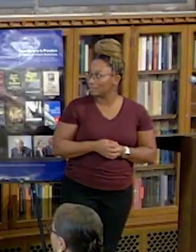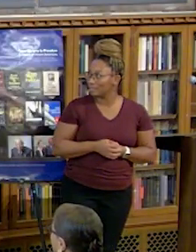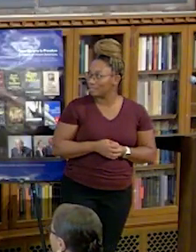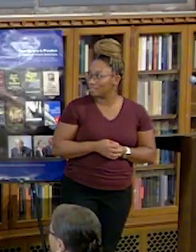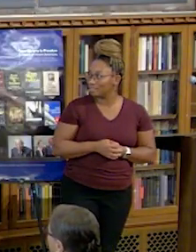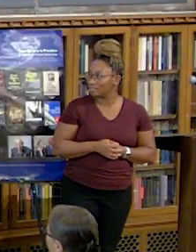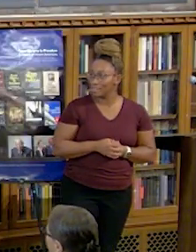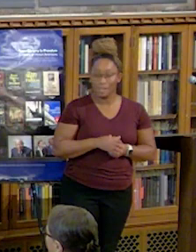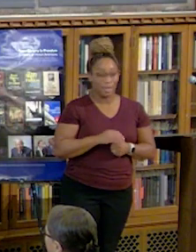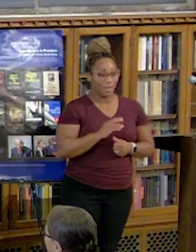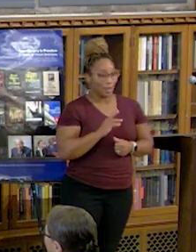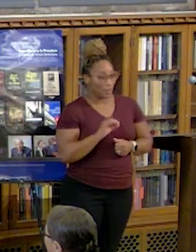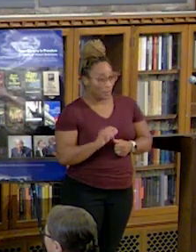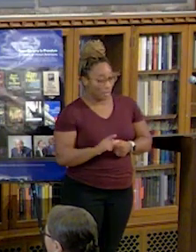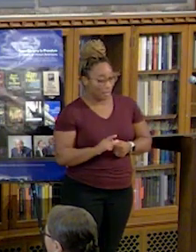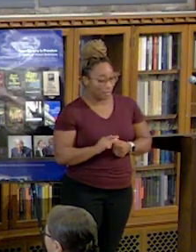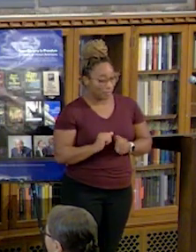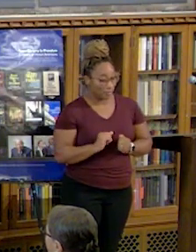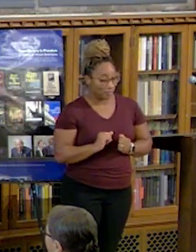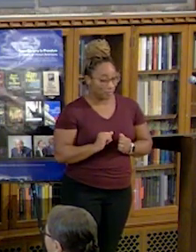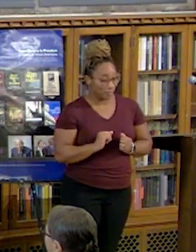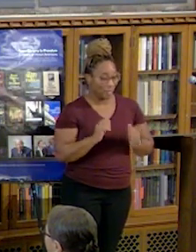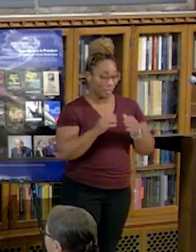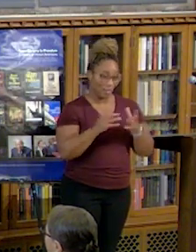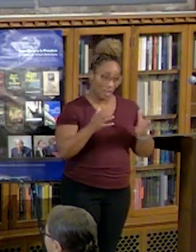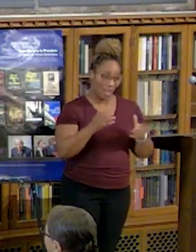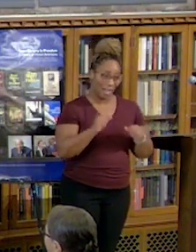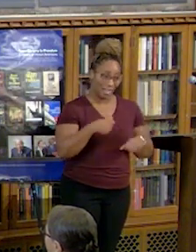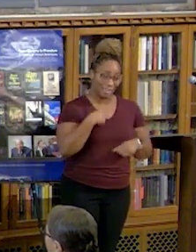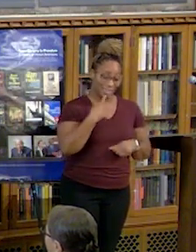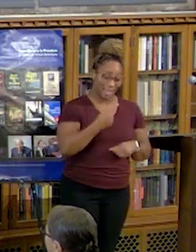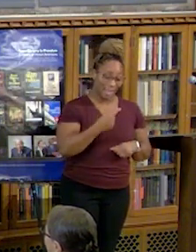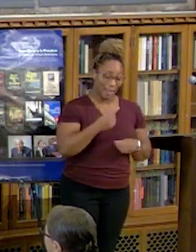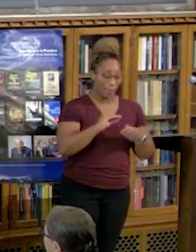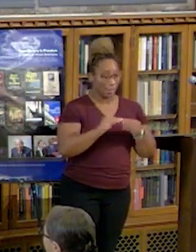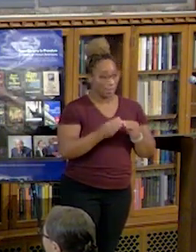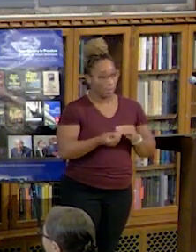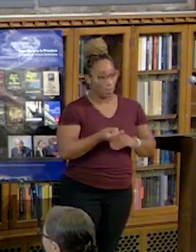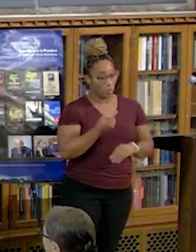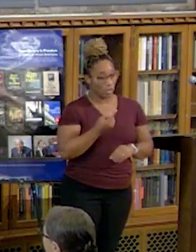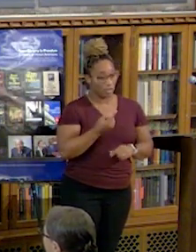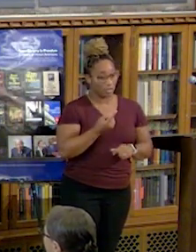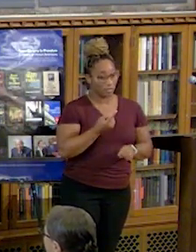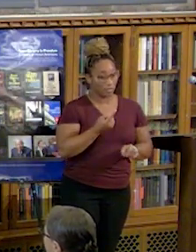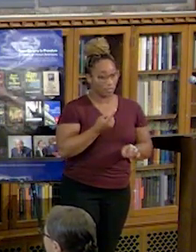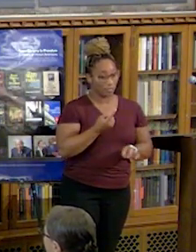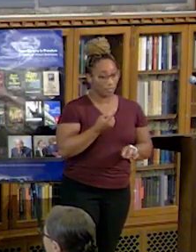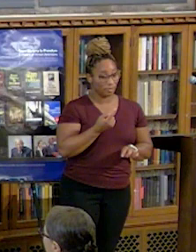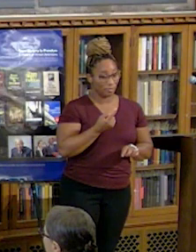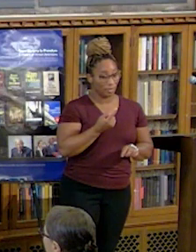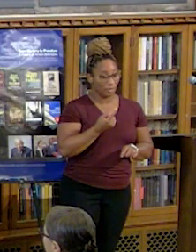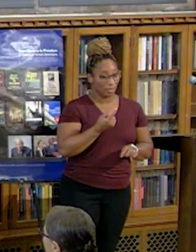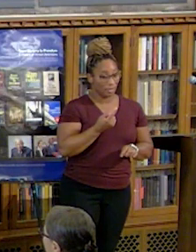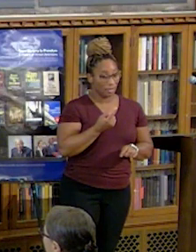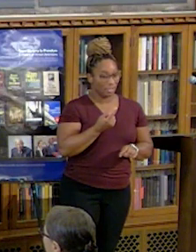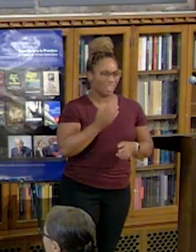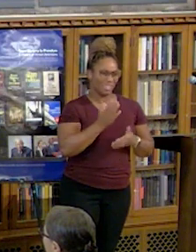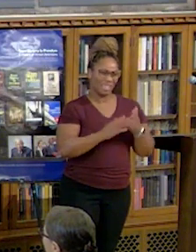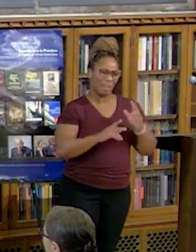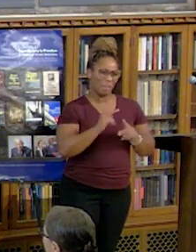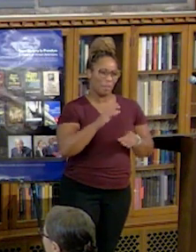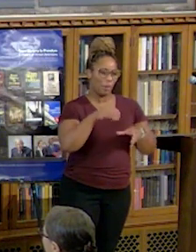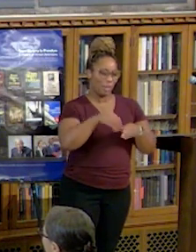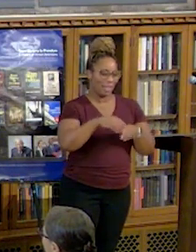women well I mean there's there's much to be said number one um you know there are still those in the